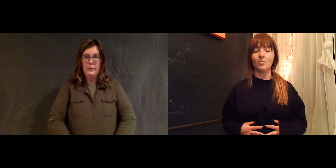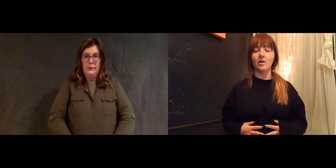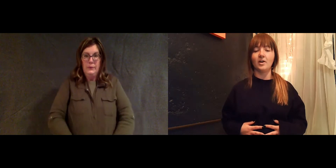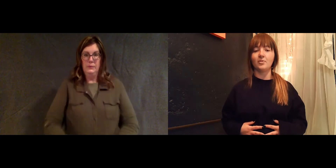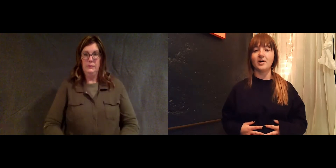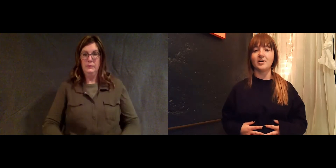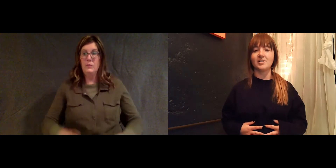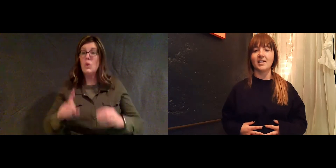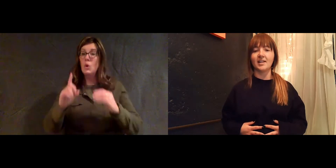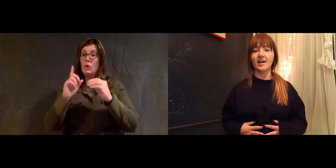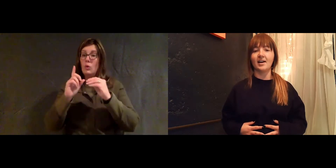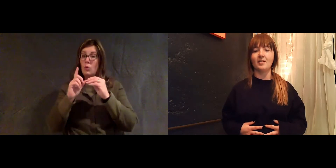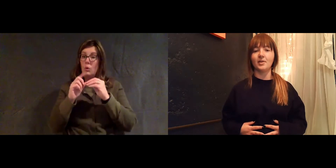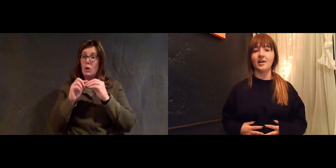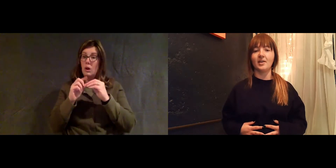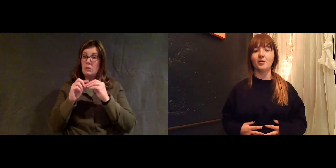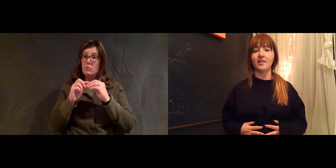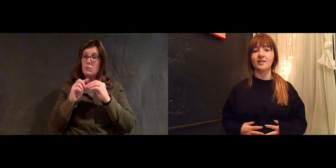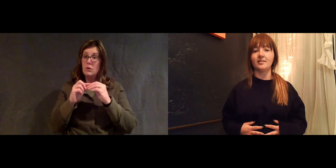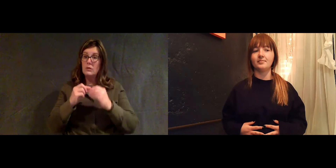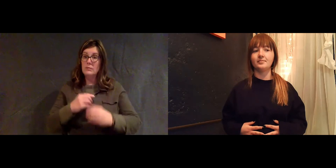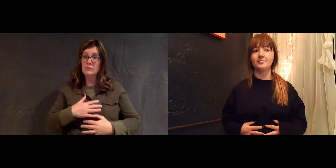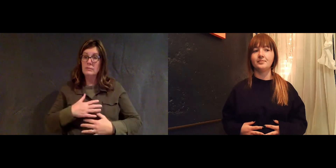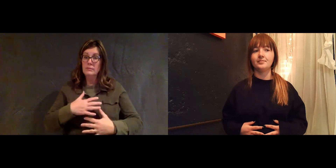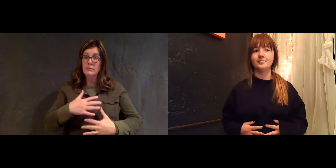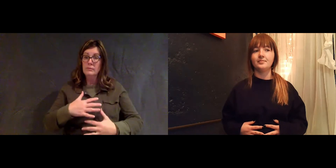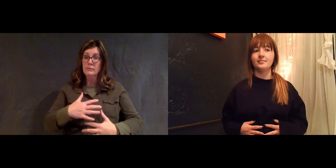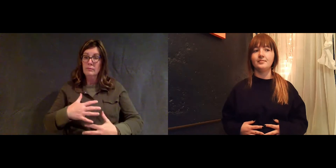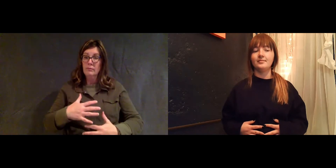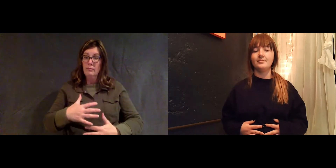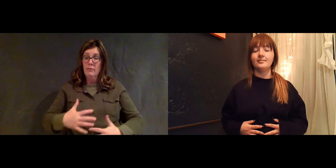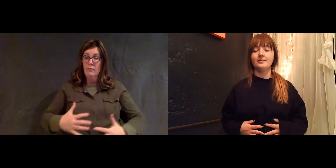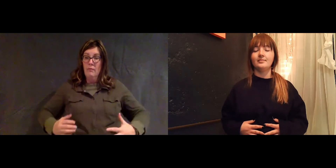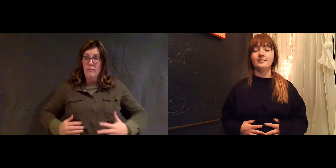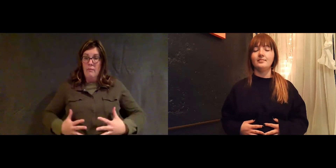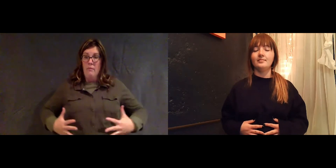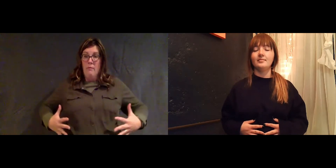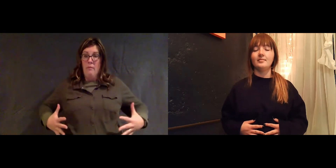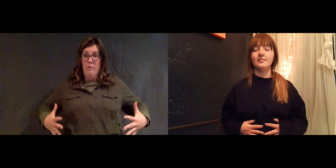Take 1 more just like that, big breath in.